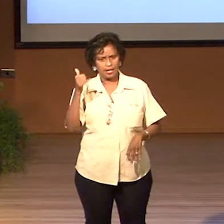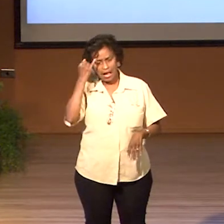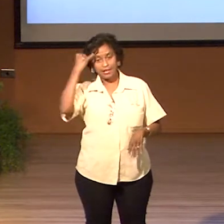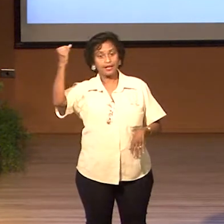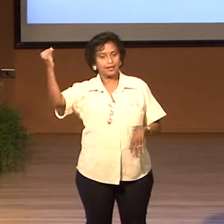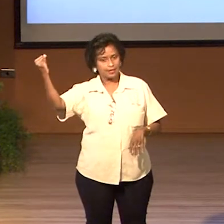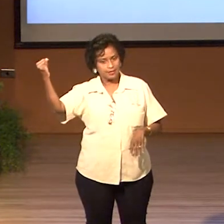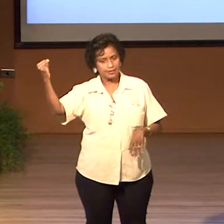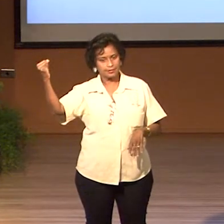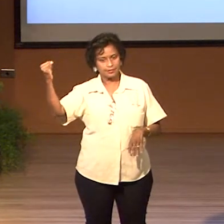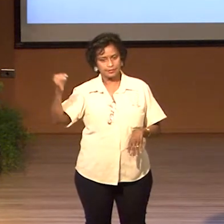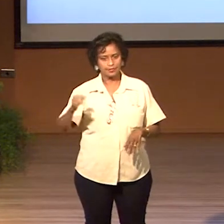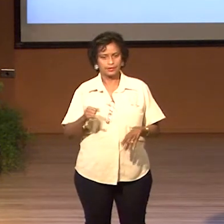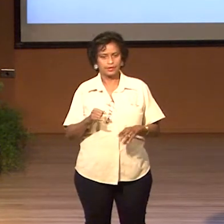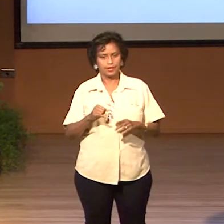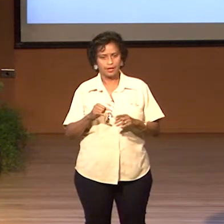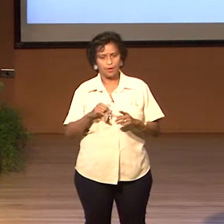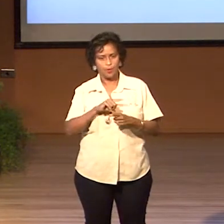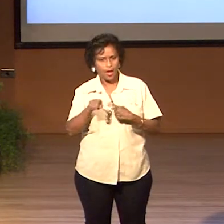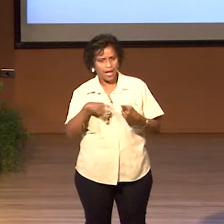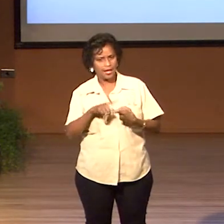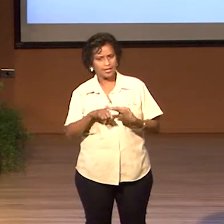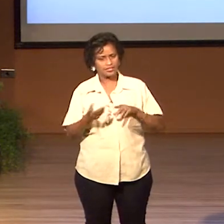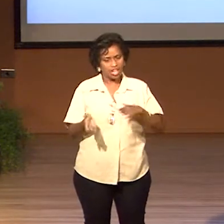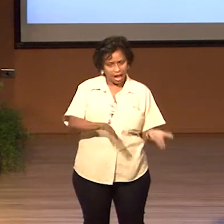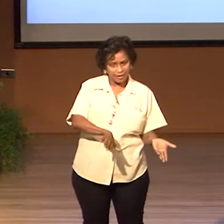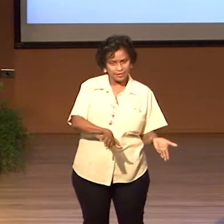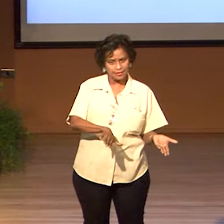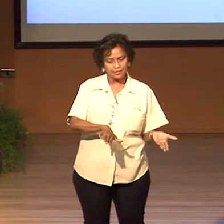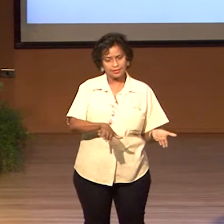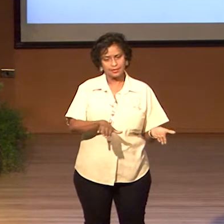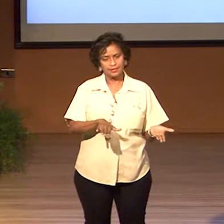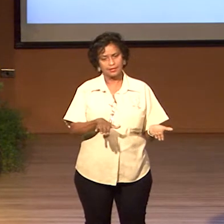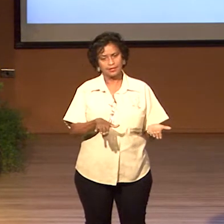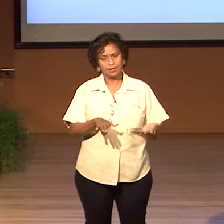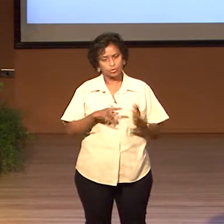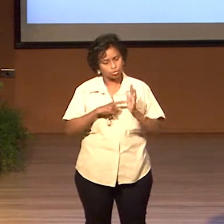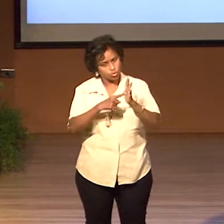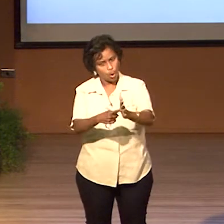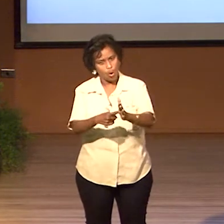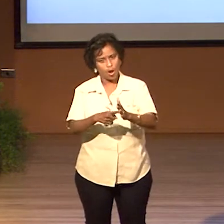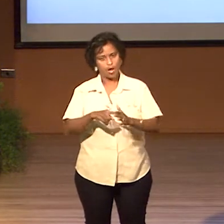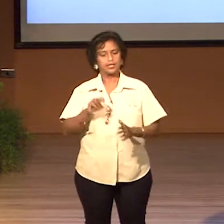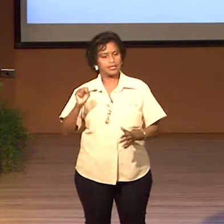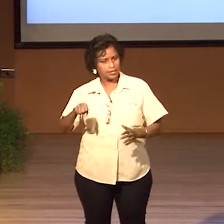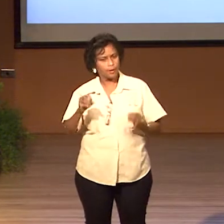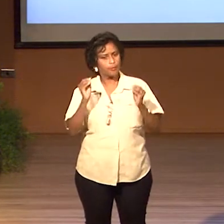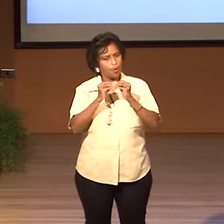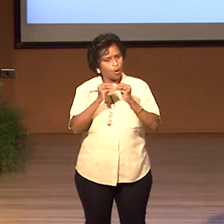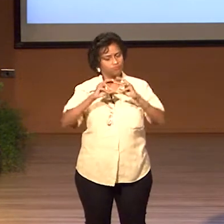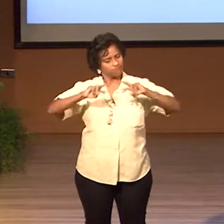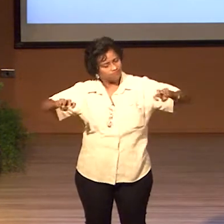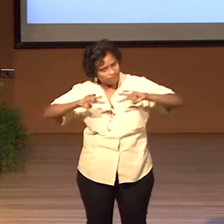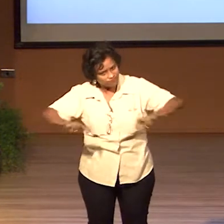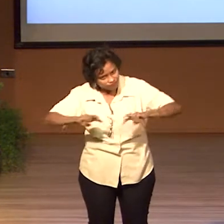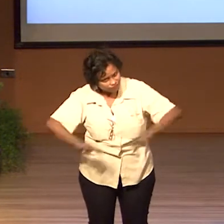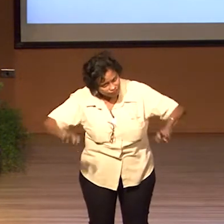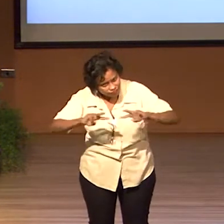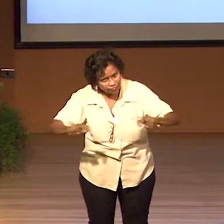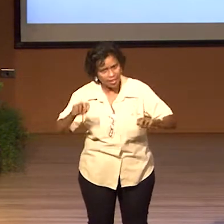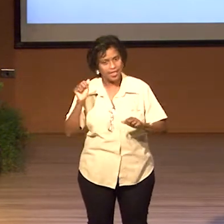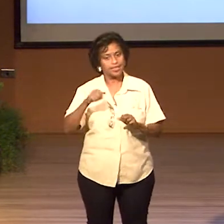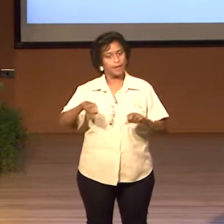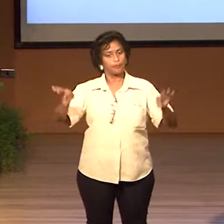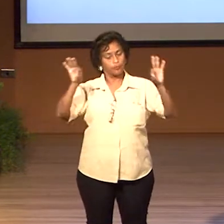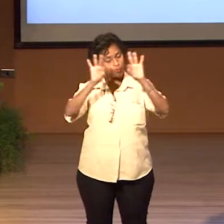death prompted us to have a discussion about depression and mental illness, which he thinks was important, and of course is